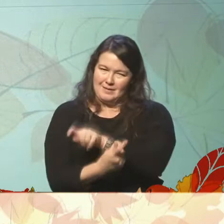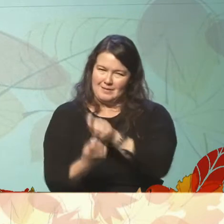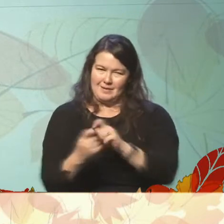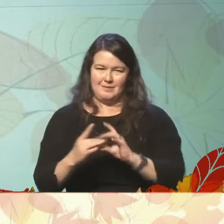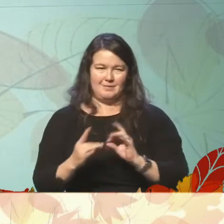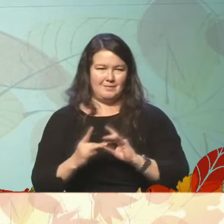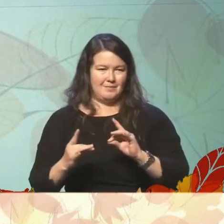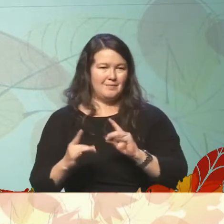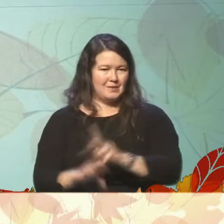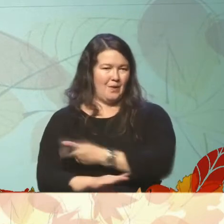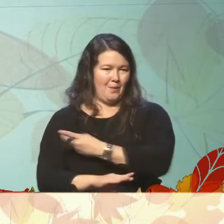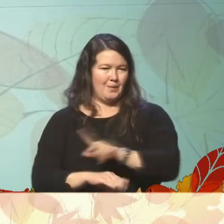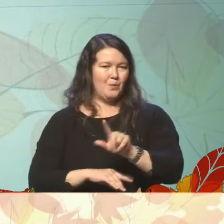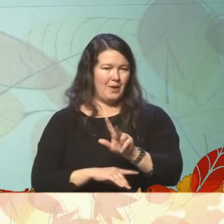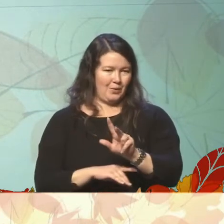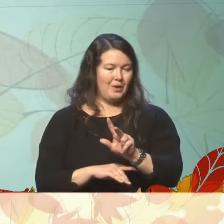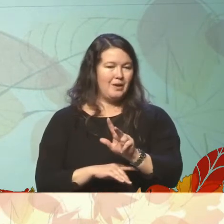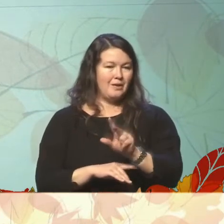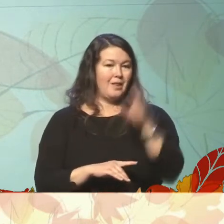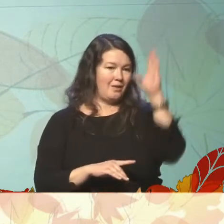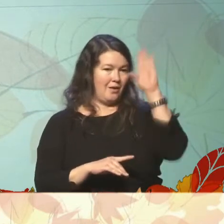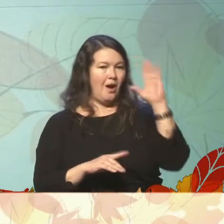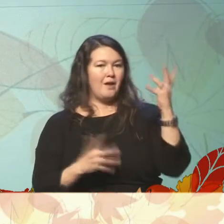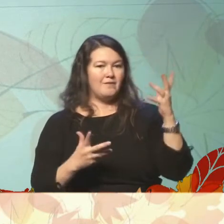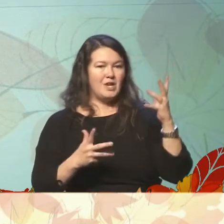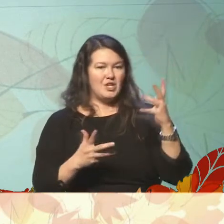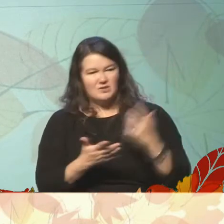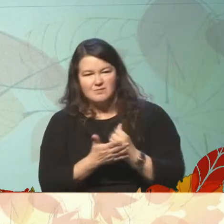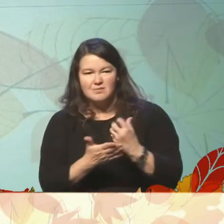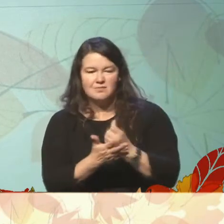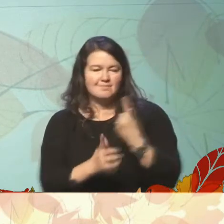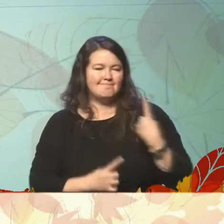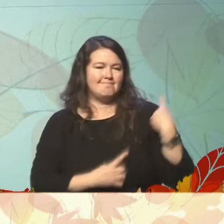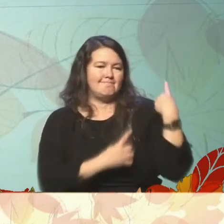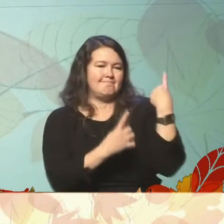of Scripture that the Spirit of God has used for centuries,